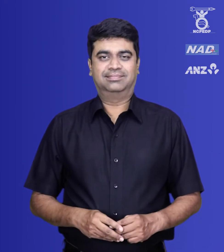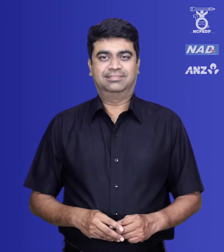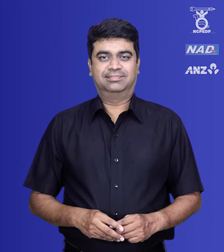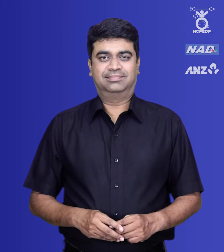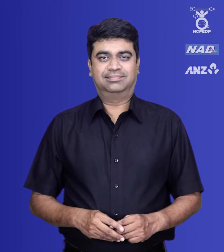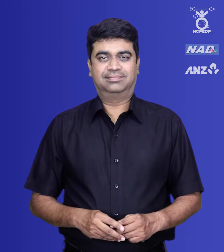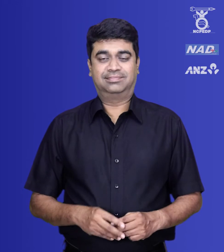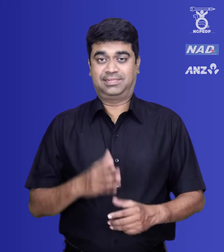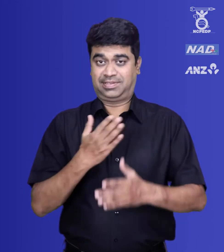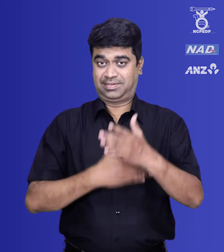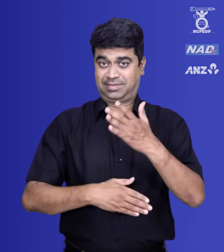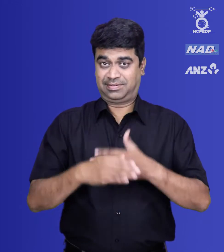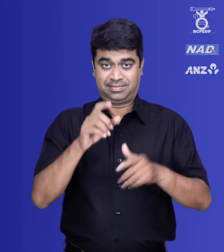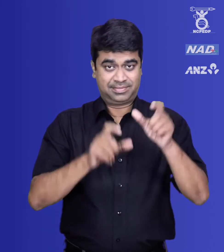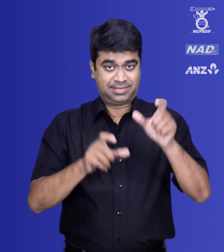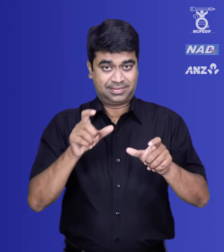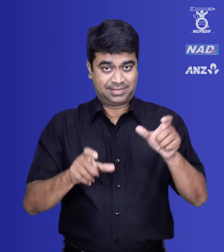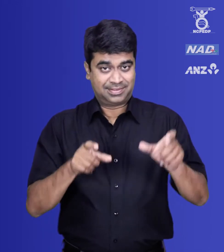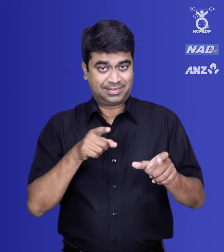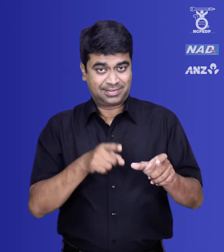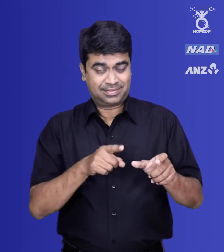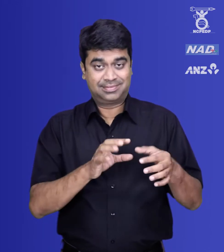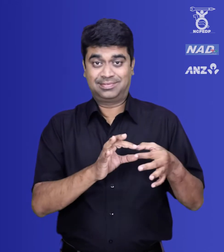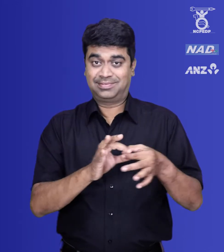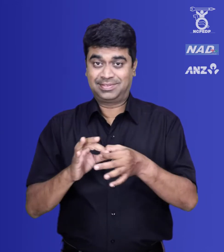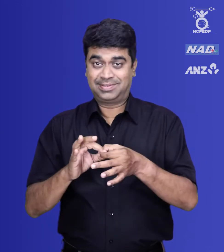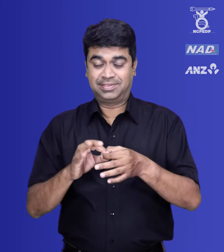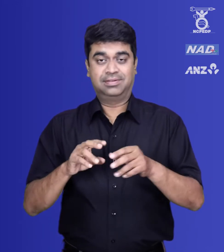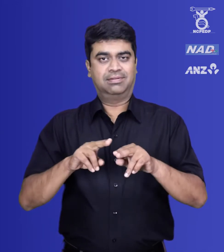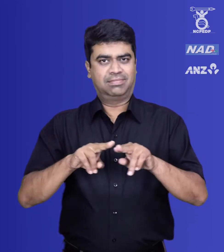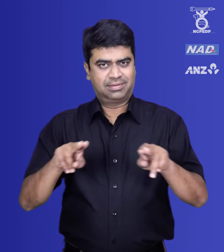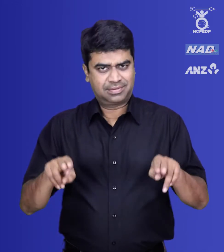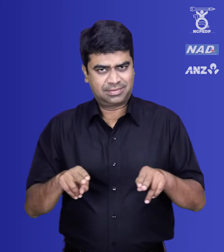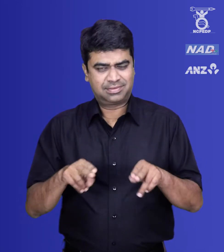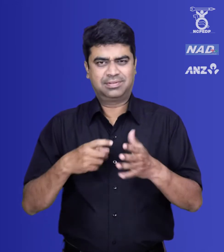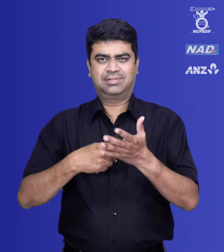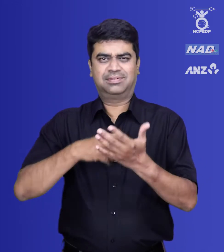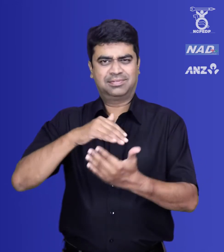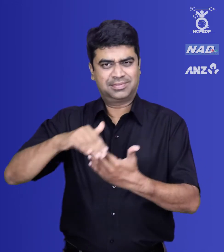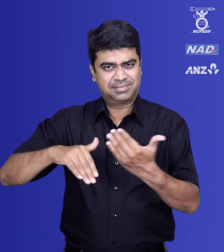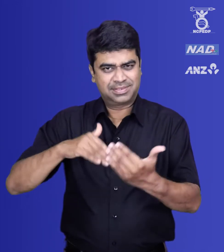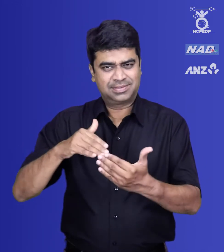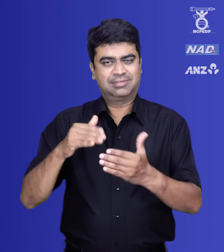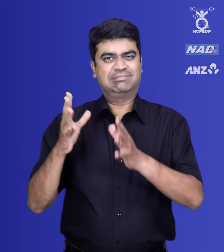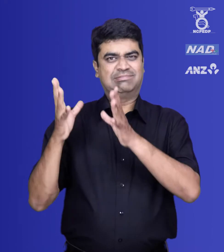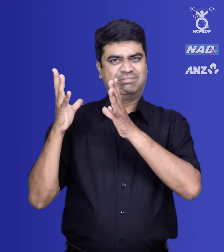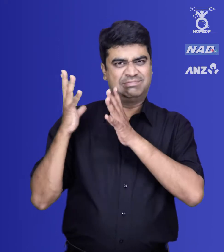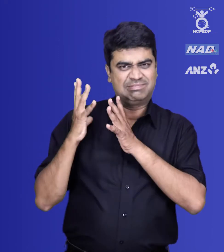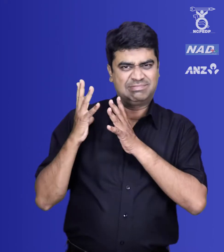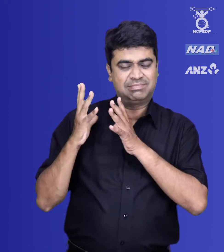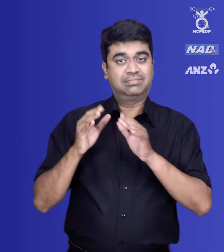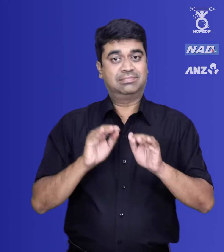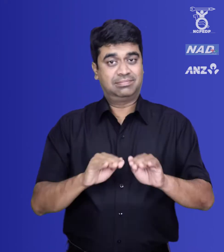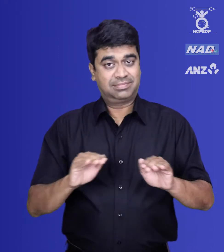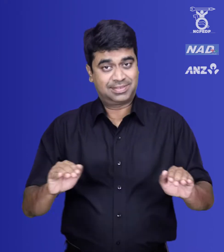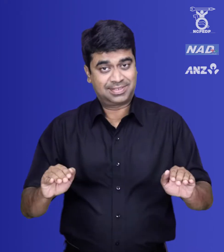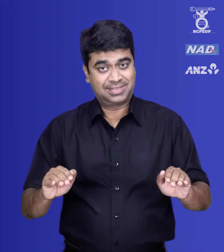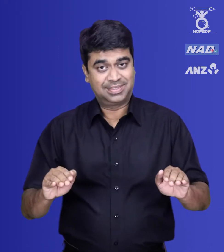Foster respect for the decisions made by persons with disabilities on all matters related to family